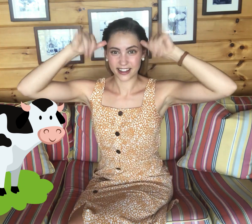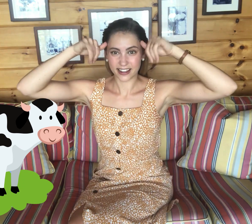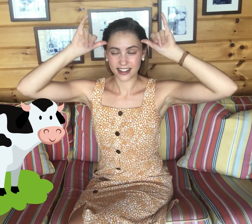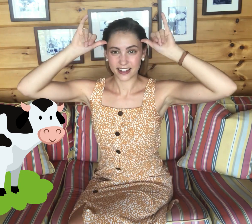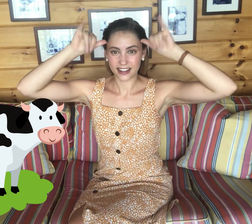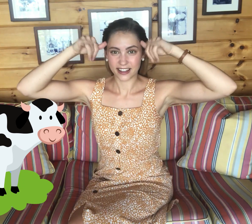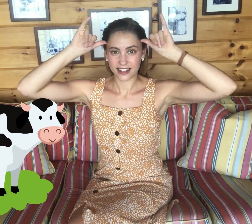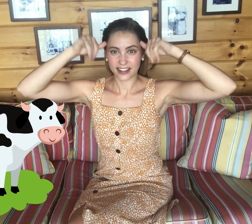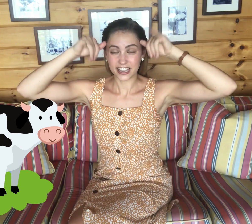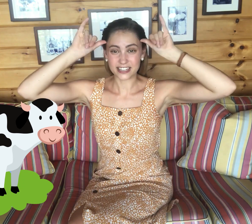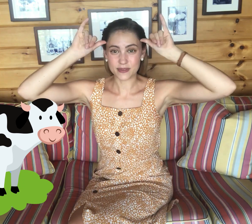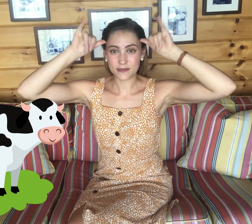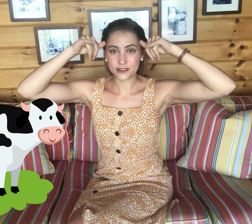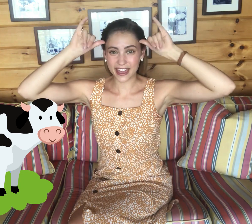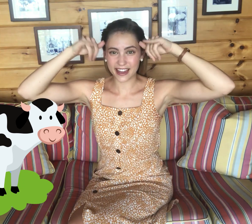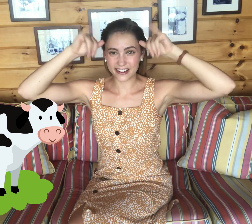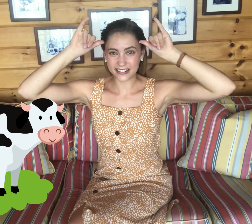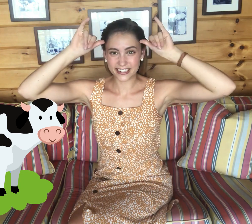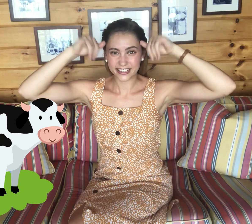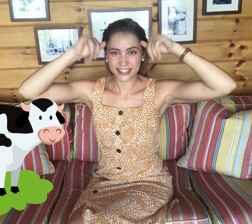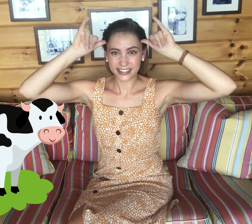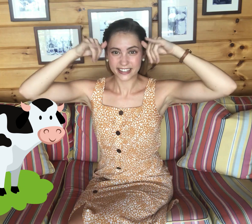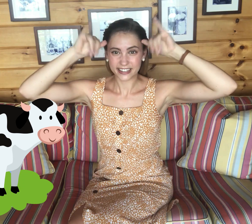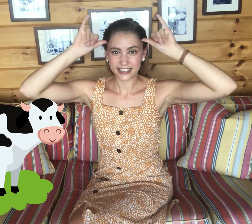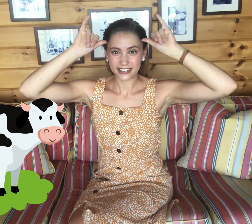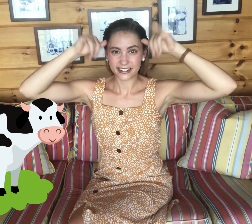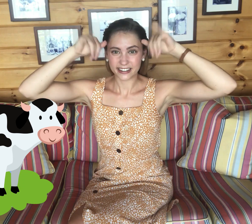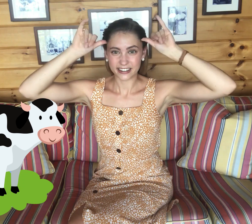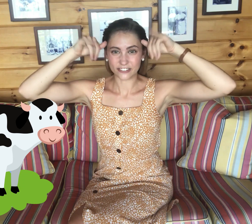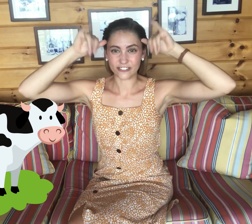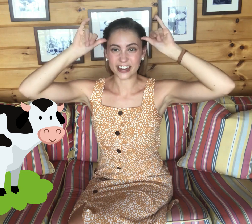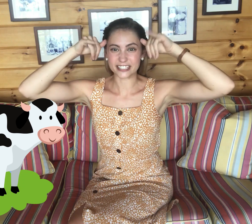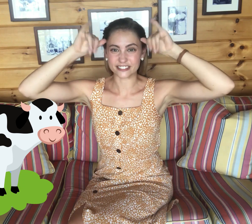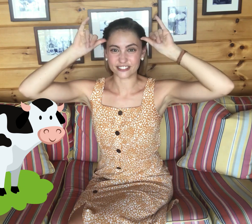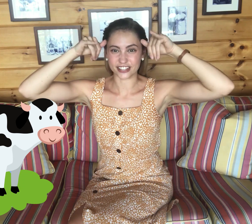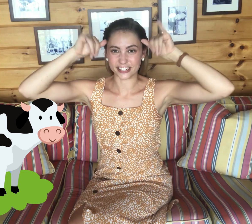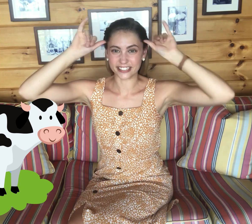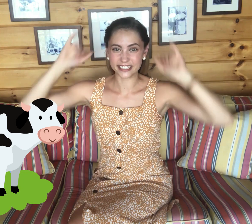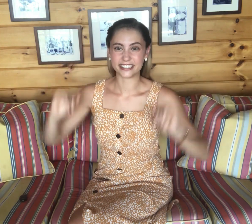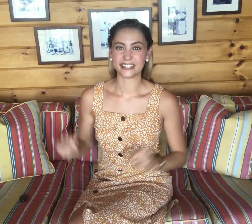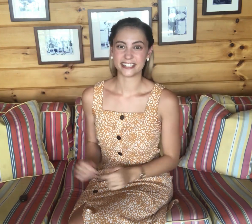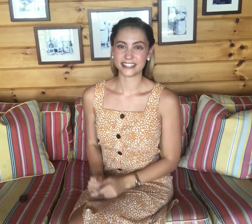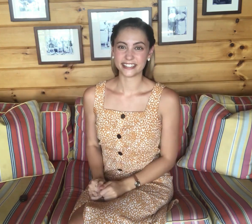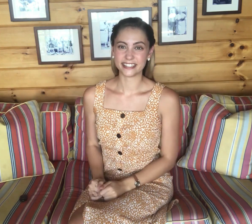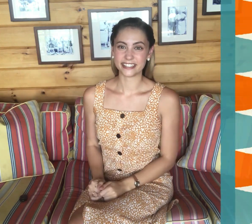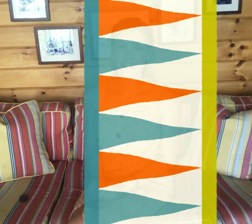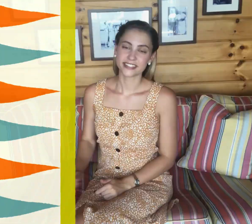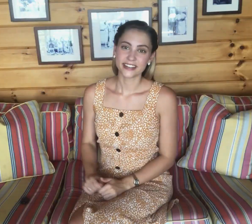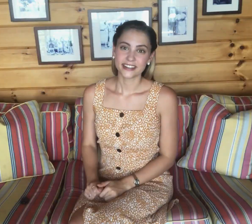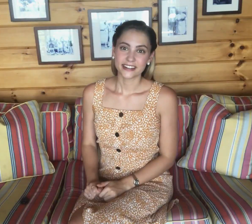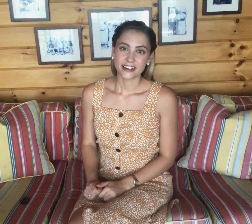It's like we're checking our pulse, checking our heartbeat. Tap, tap. Can you tap your wrist?